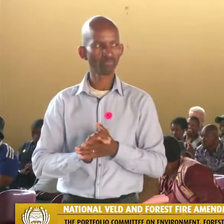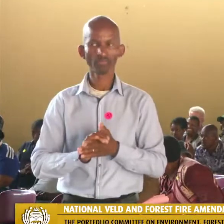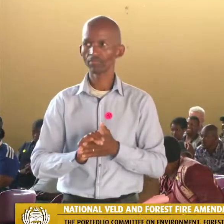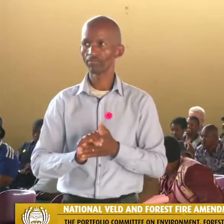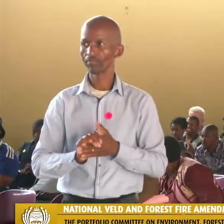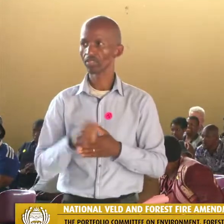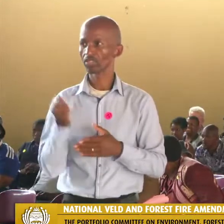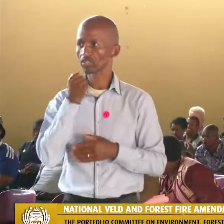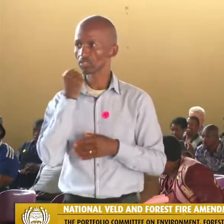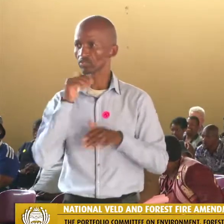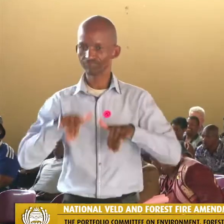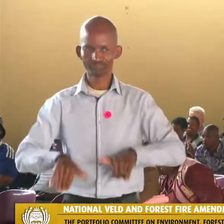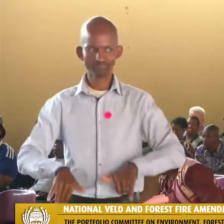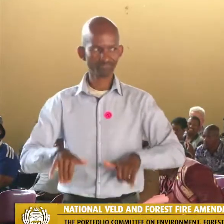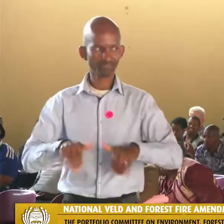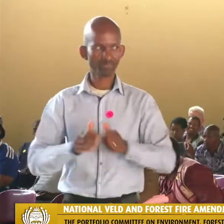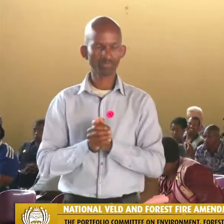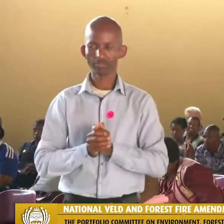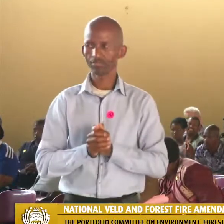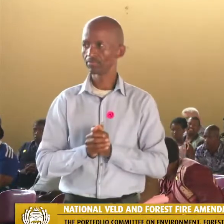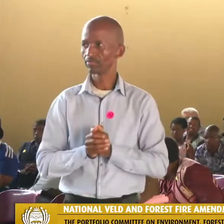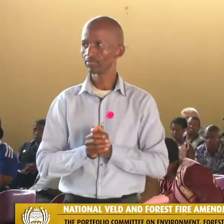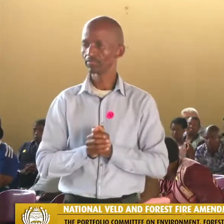Greetings. Ingxaki